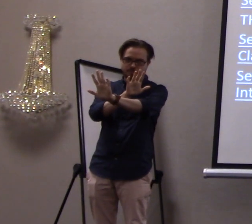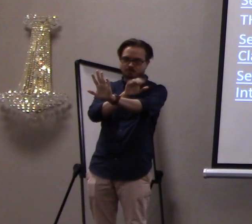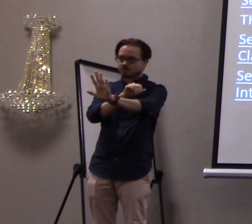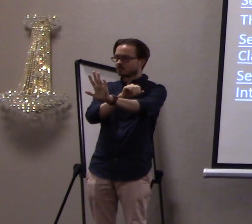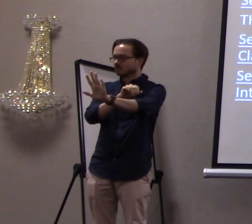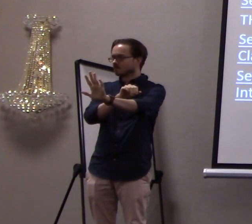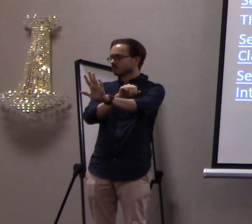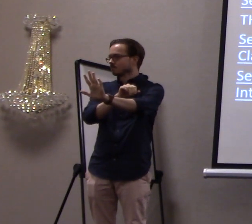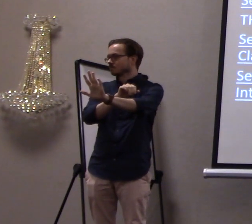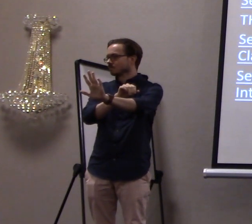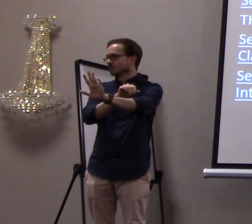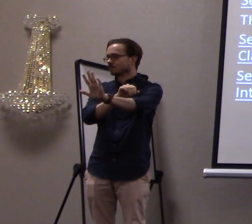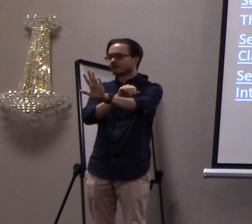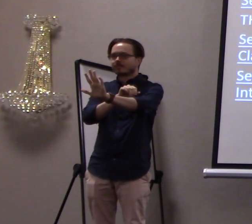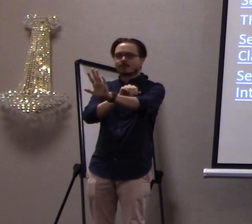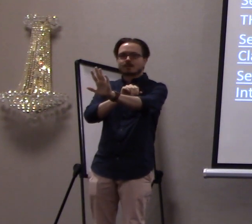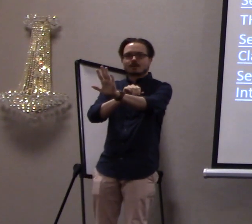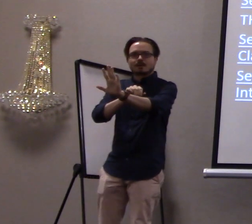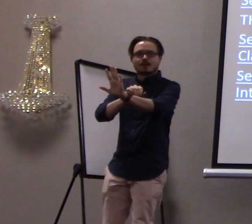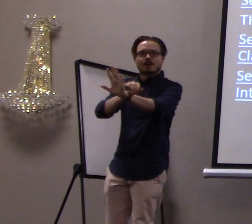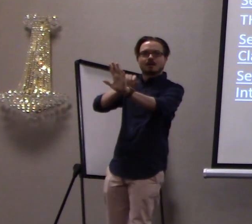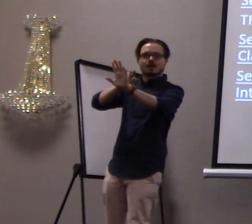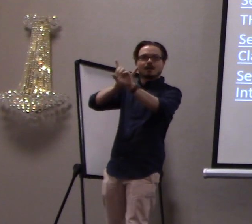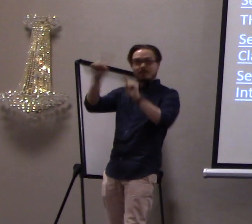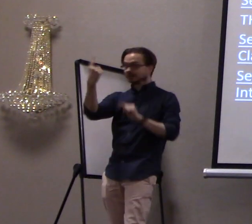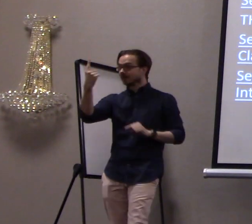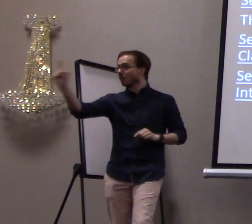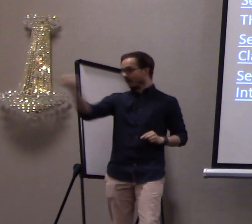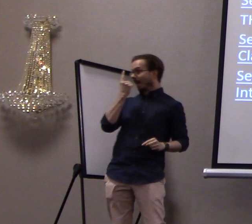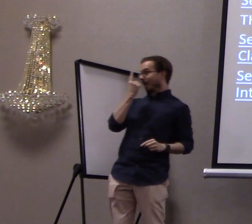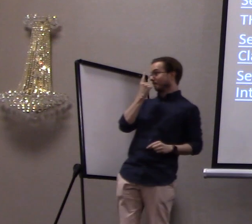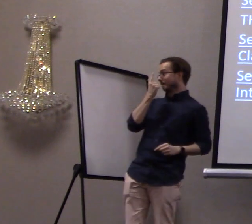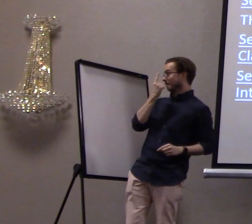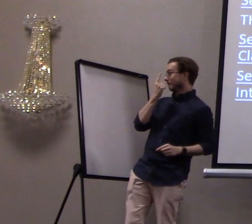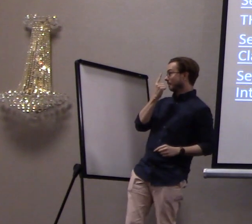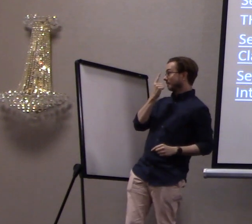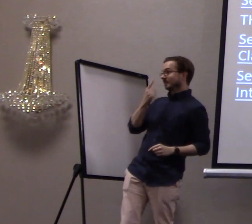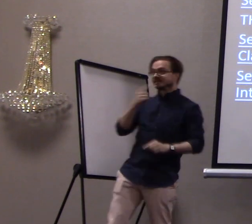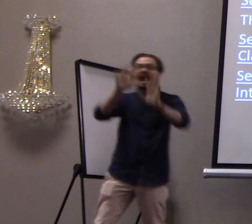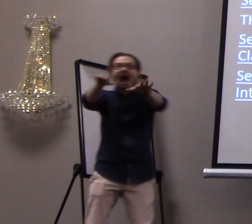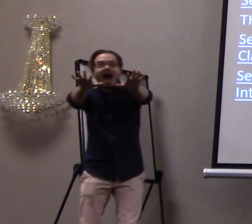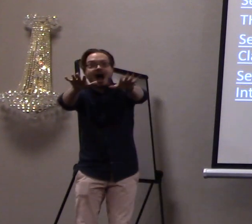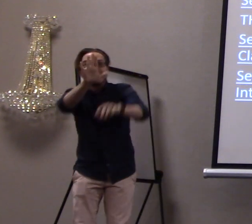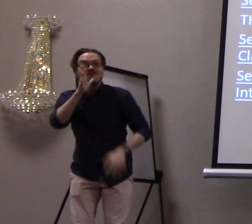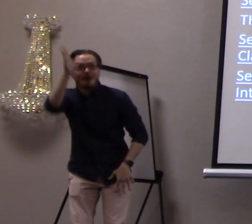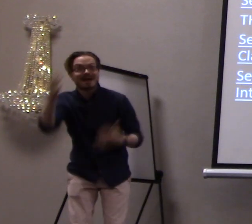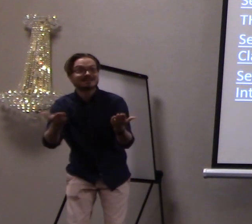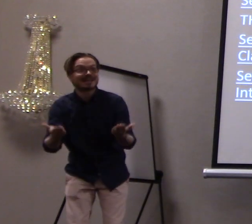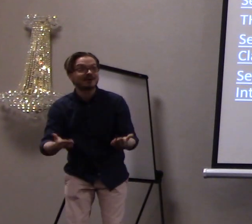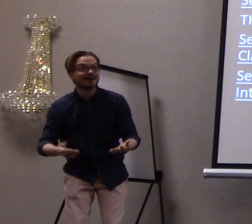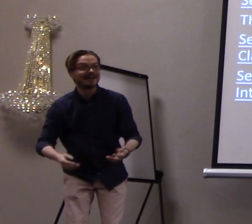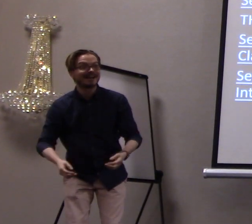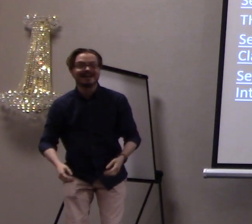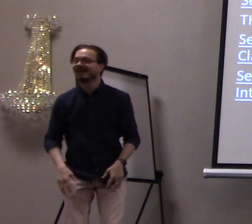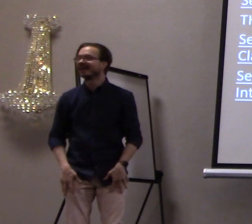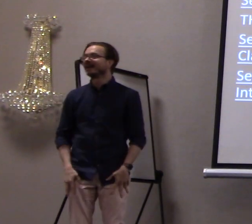to tell you who it was. But someone came up to me and said, "Hey, are your